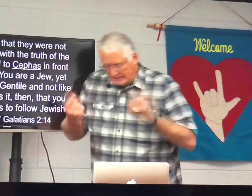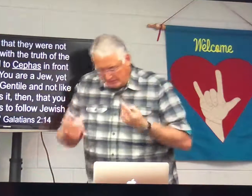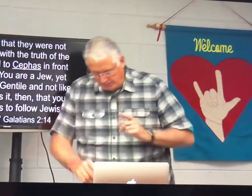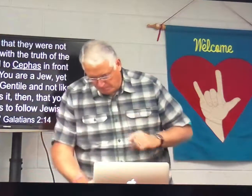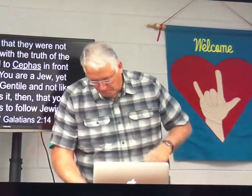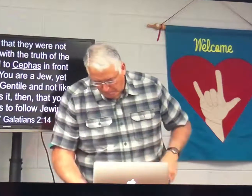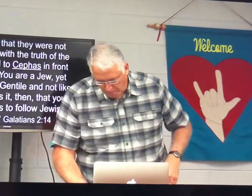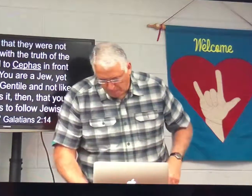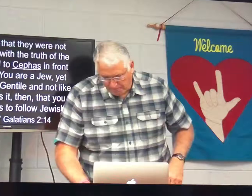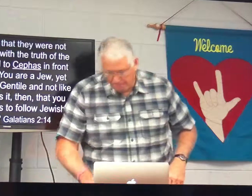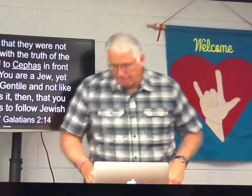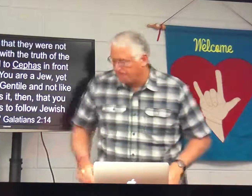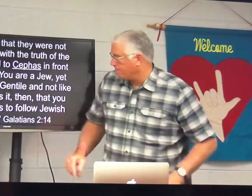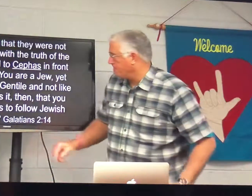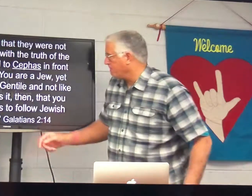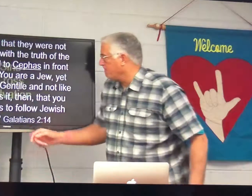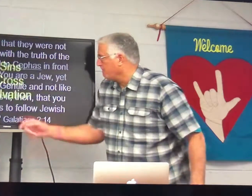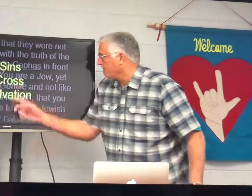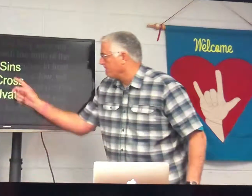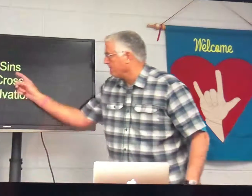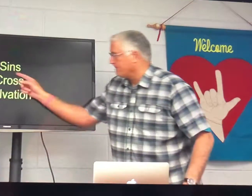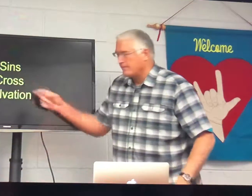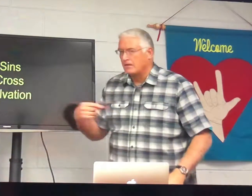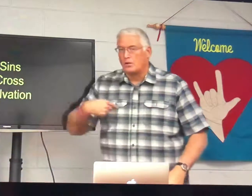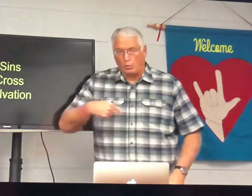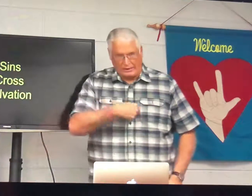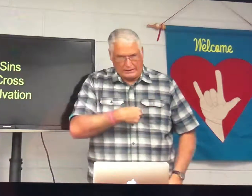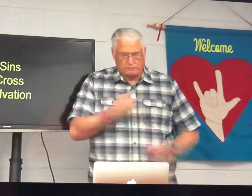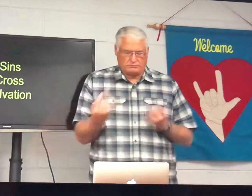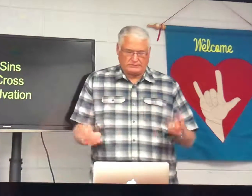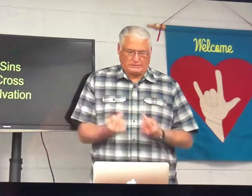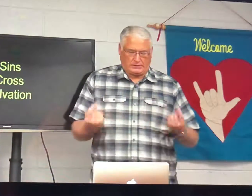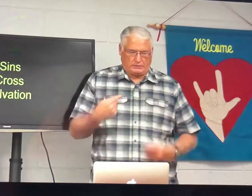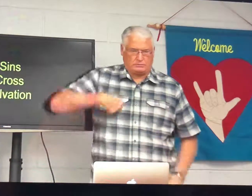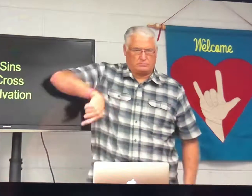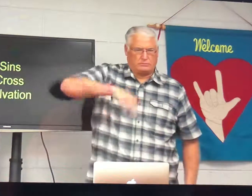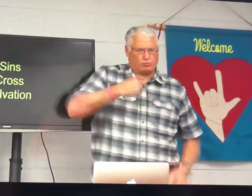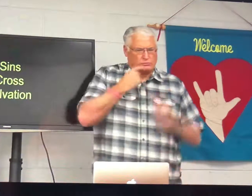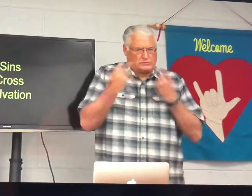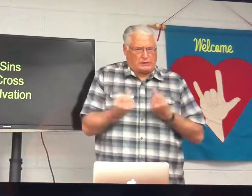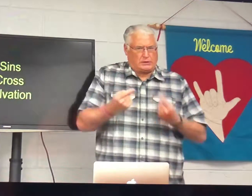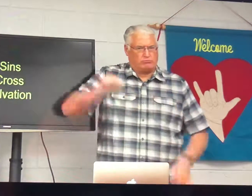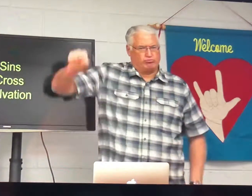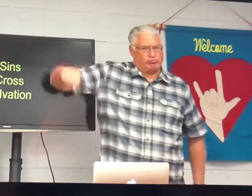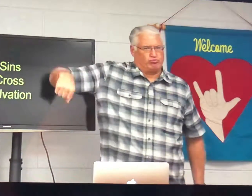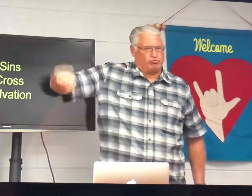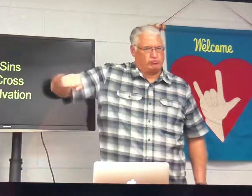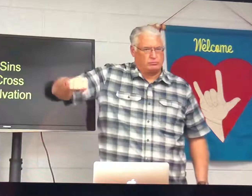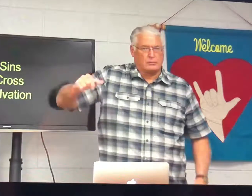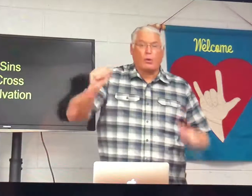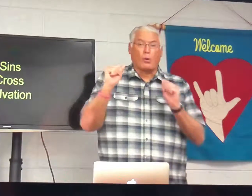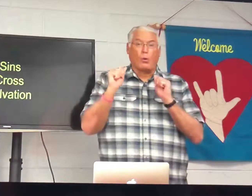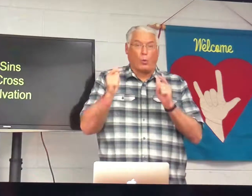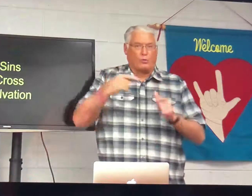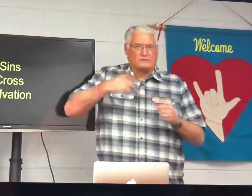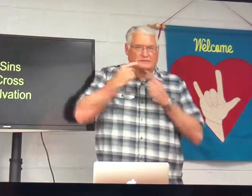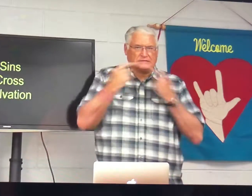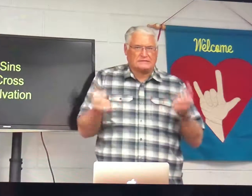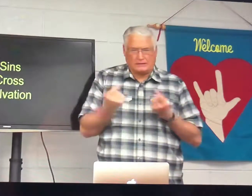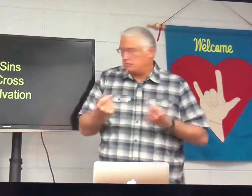And now Strank on the outside corner here in Baltimore. He has not abandoned that split. You know, we saw him last year